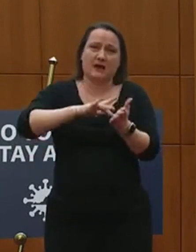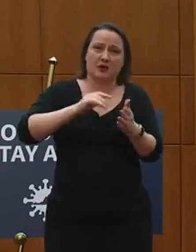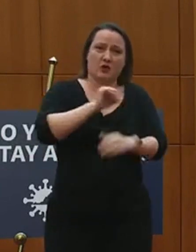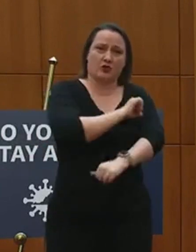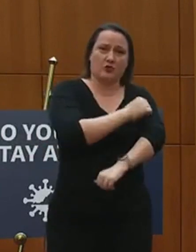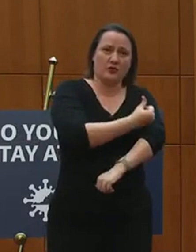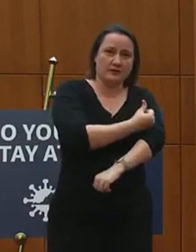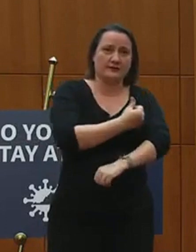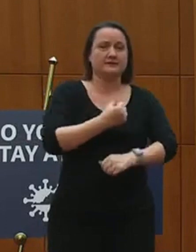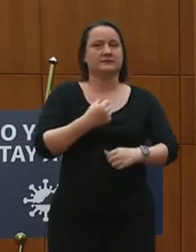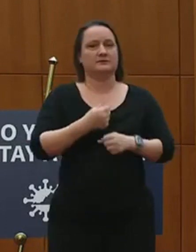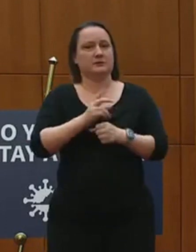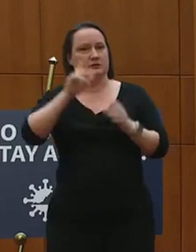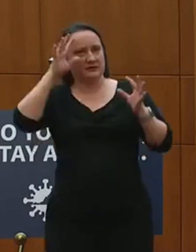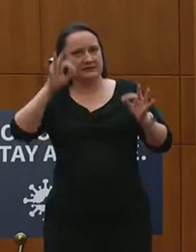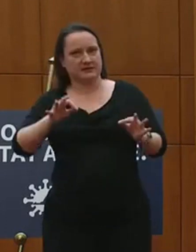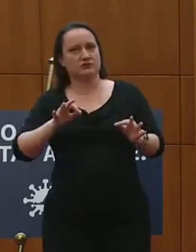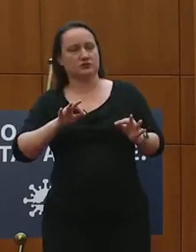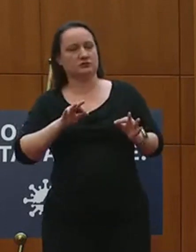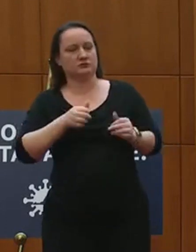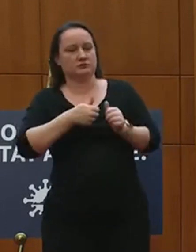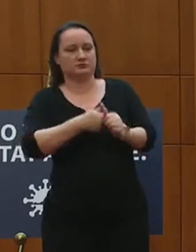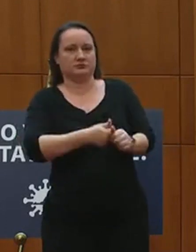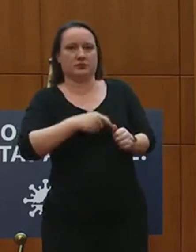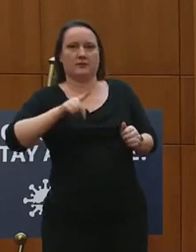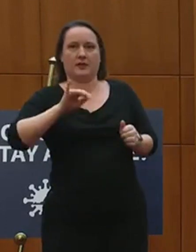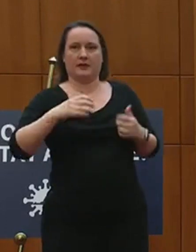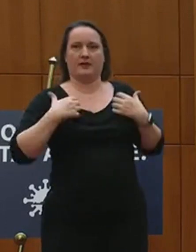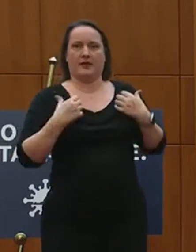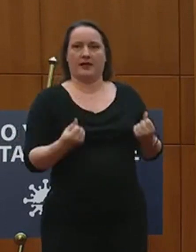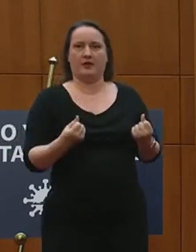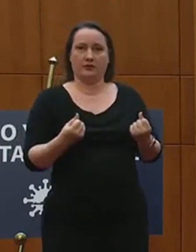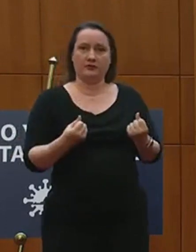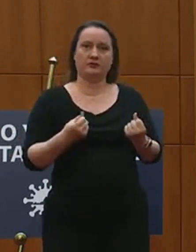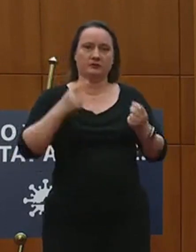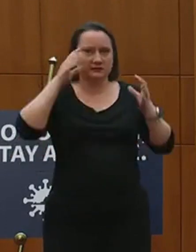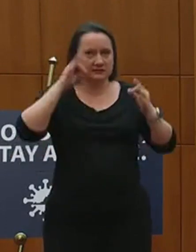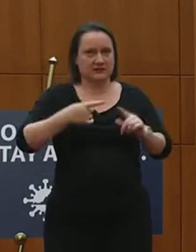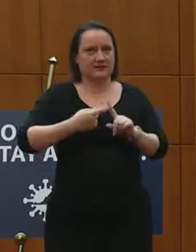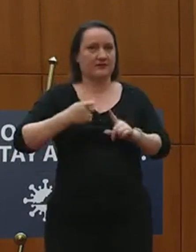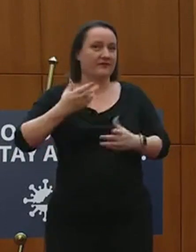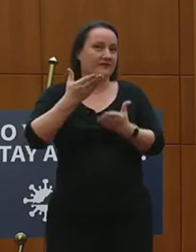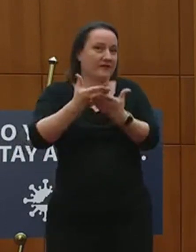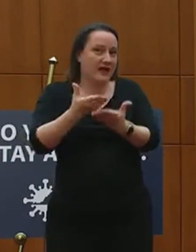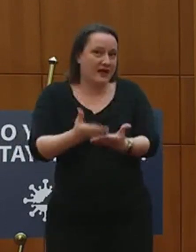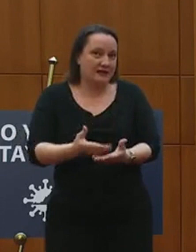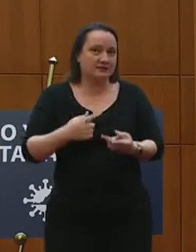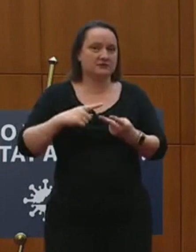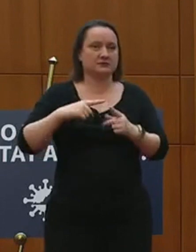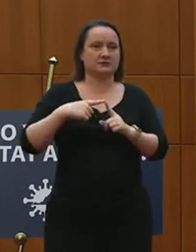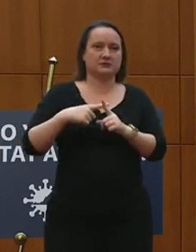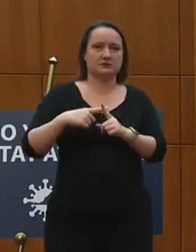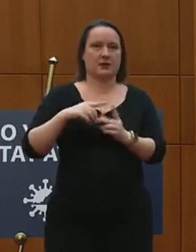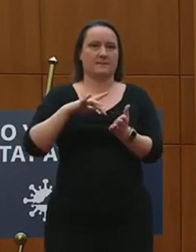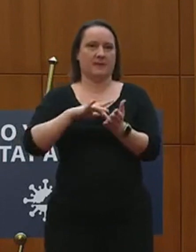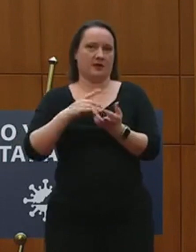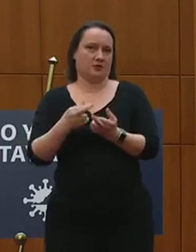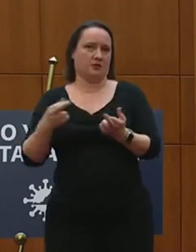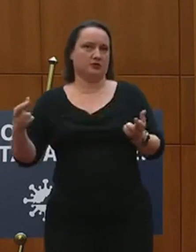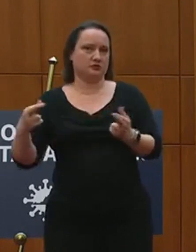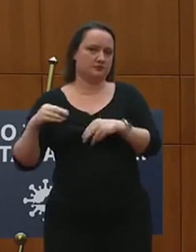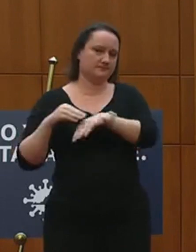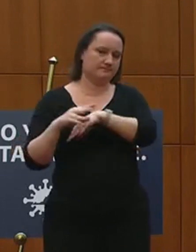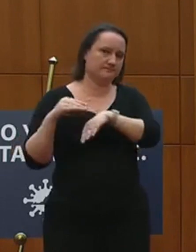decisions on their public health based on facts and advice from their medical resources